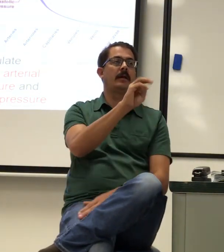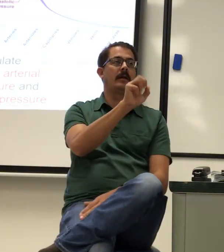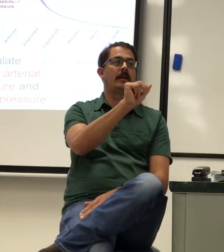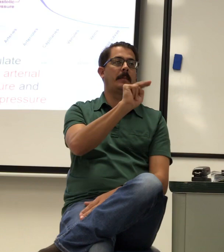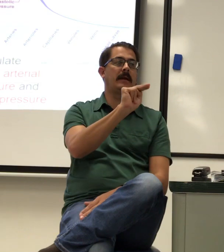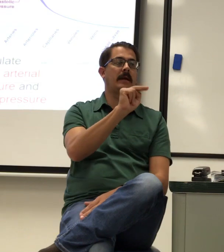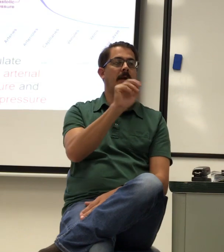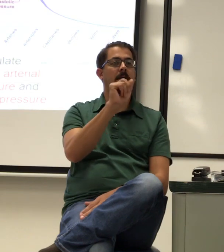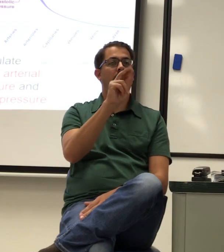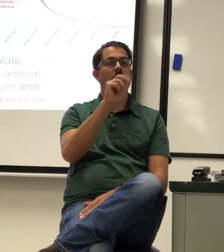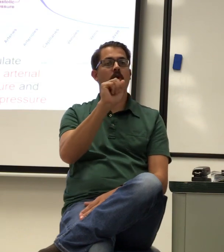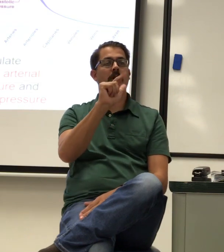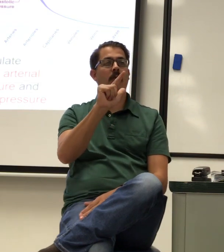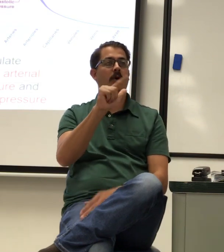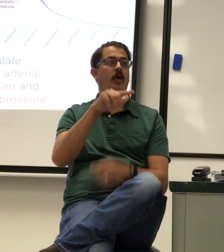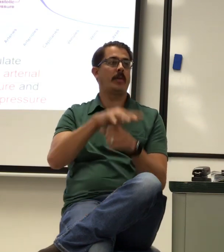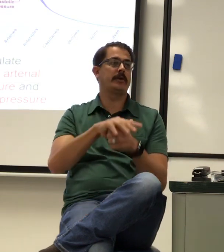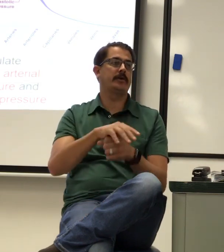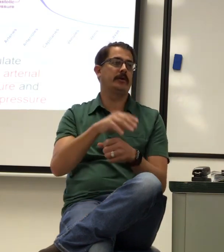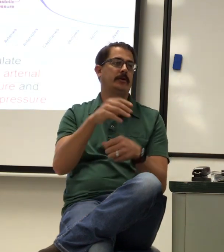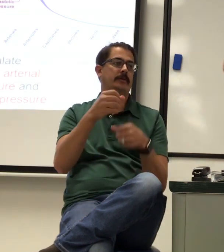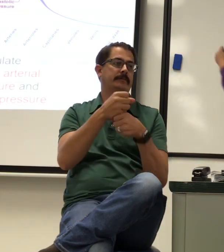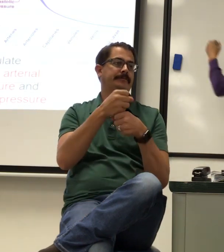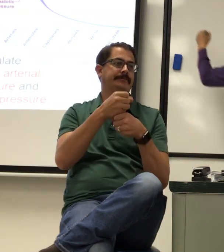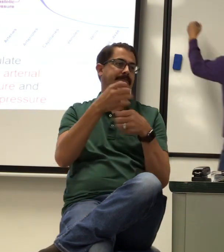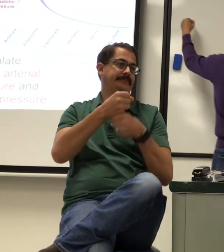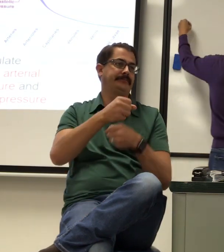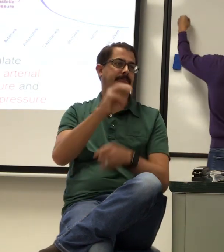pressure. I always just abbreviate it MAP.